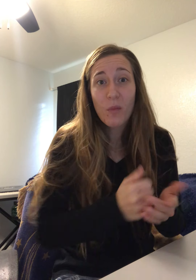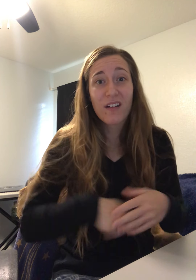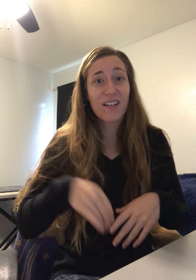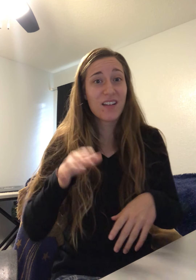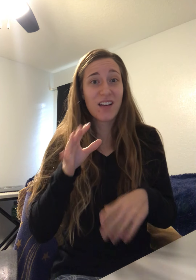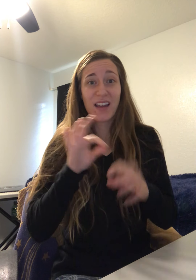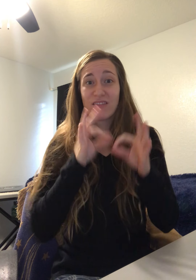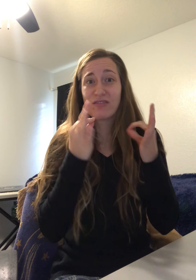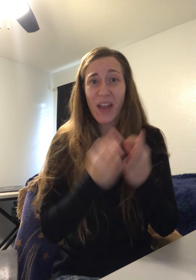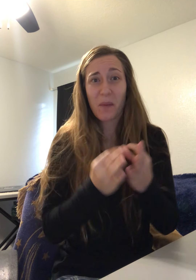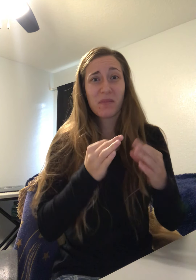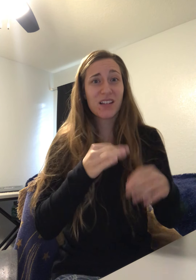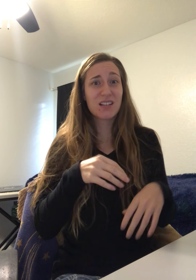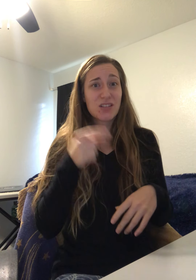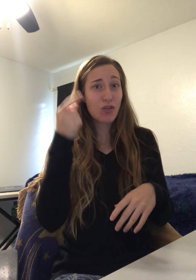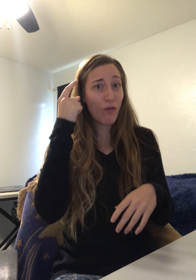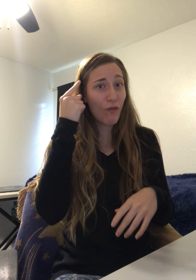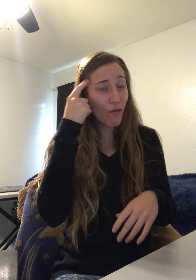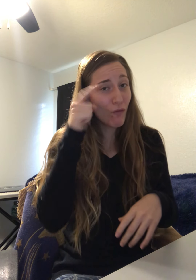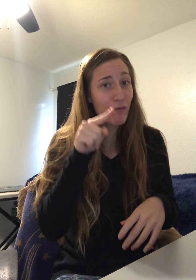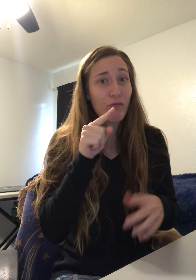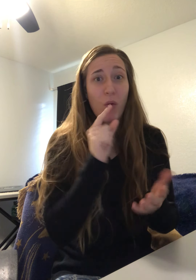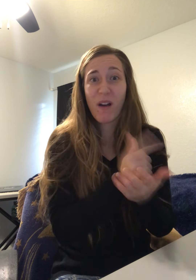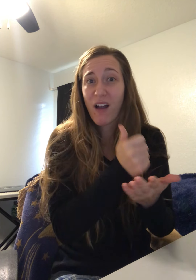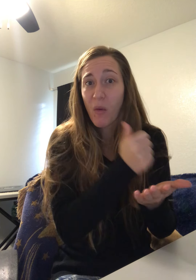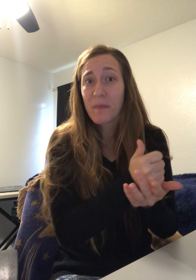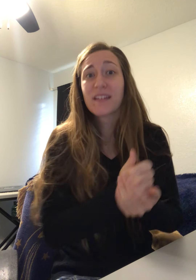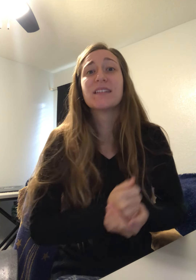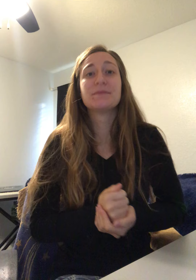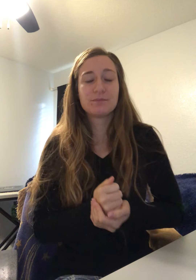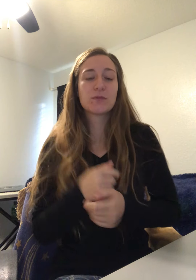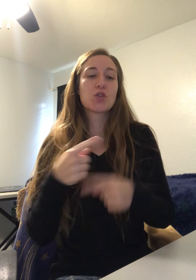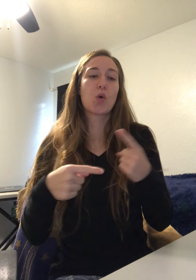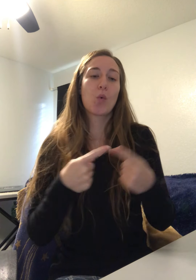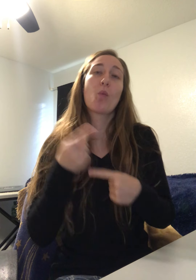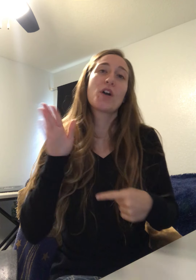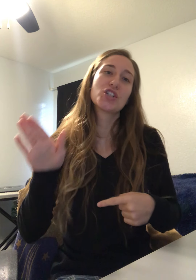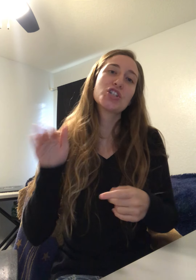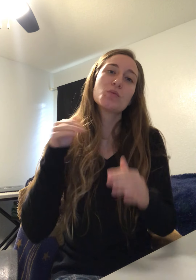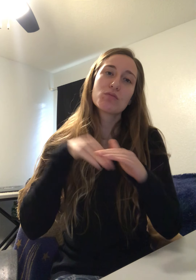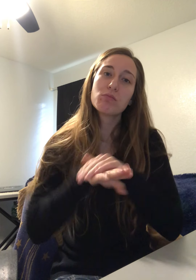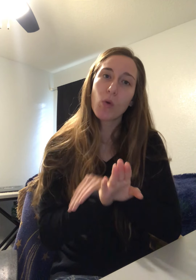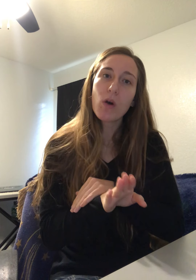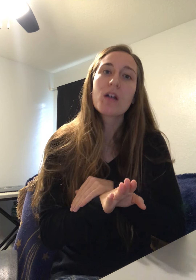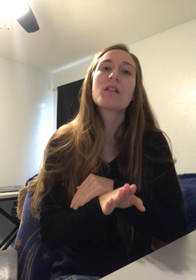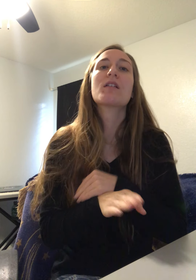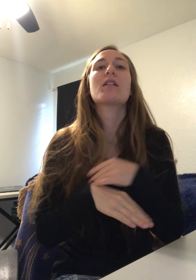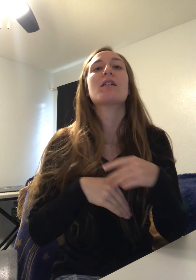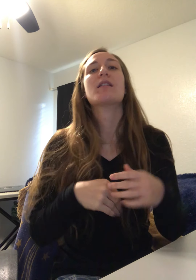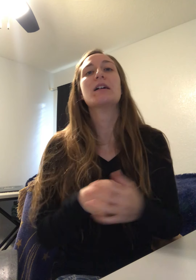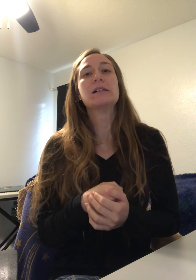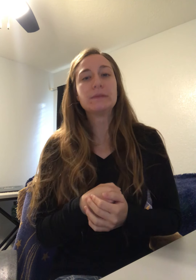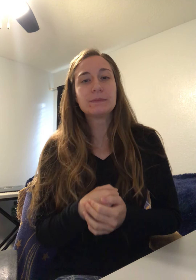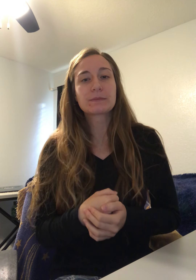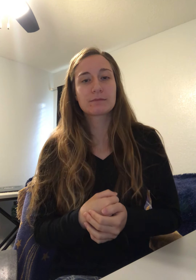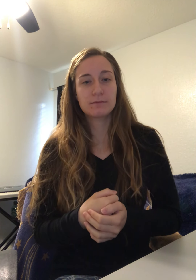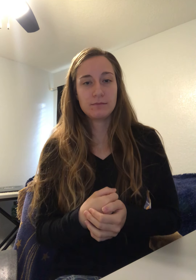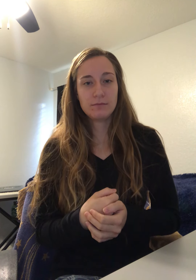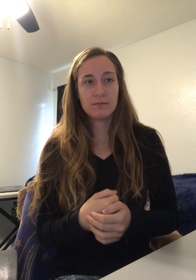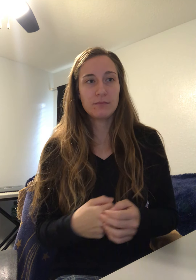like an instant intimacy. And so when she was born, I mean, the moms that I encountered, the